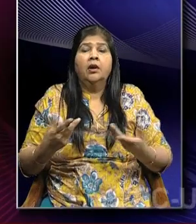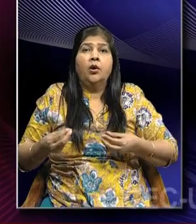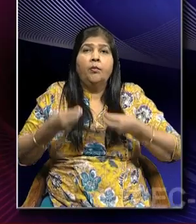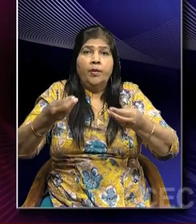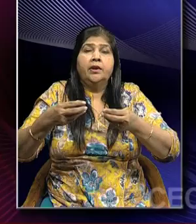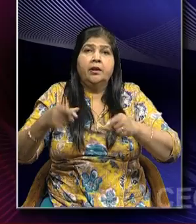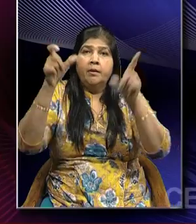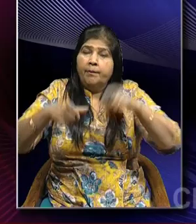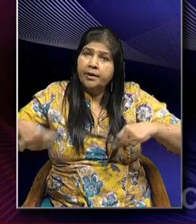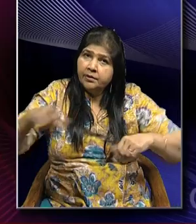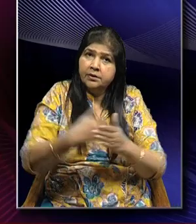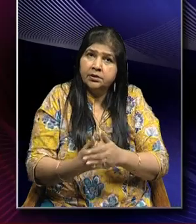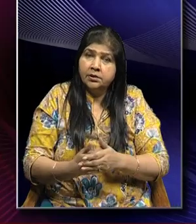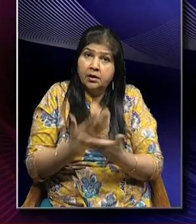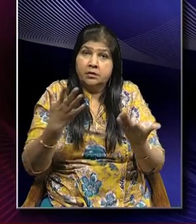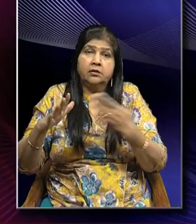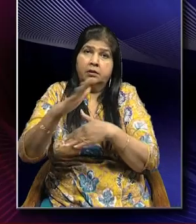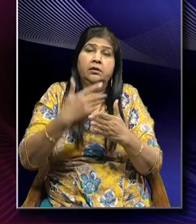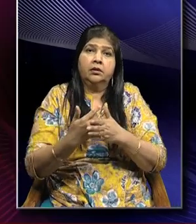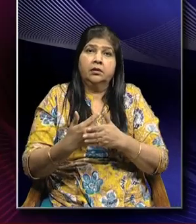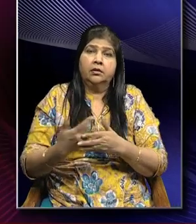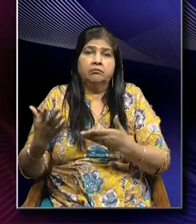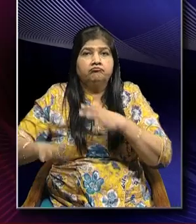the channel partners or the customers is